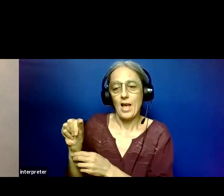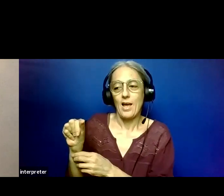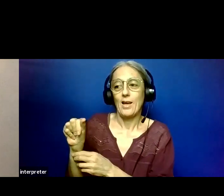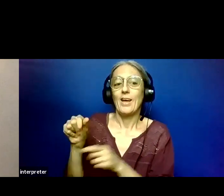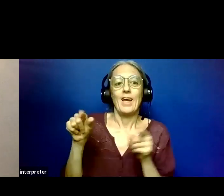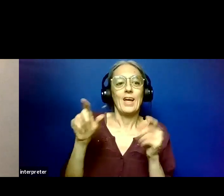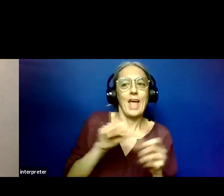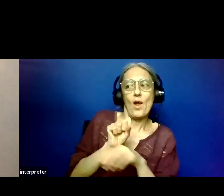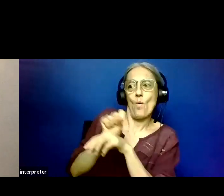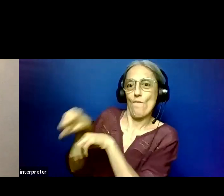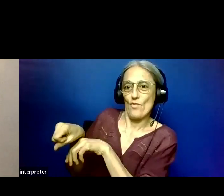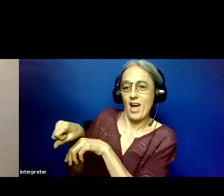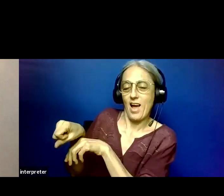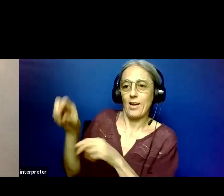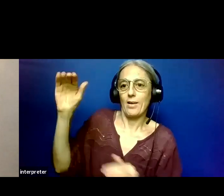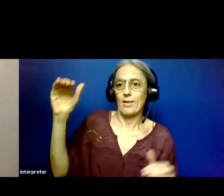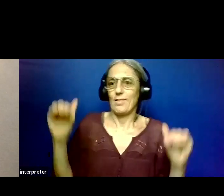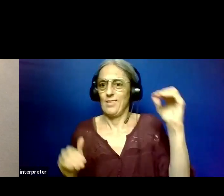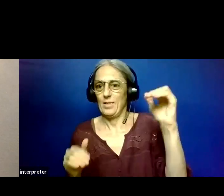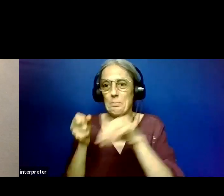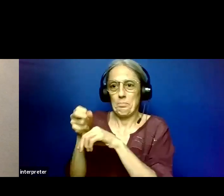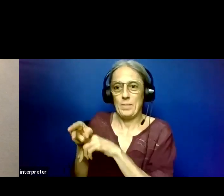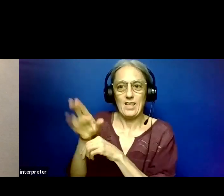because localities can do things like that.